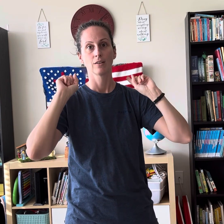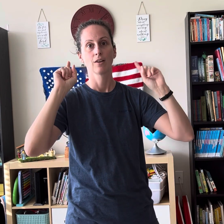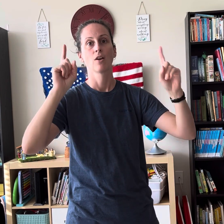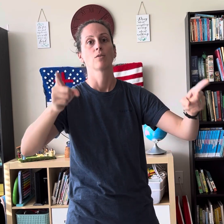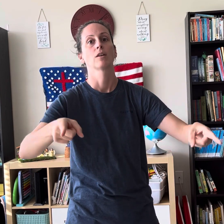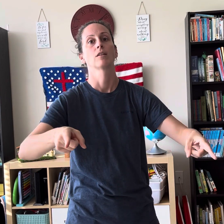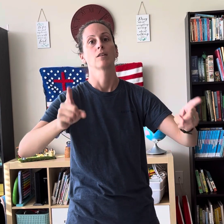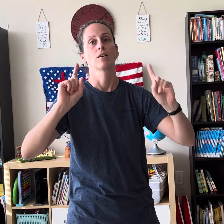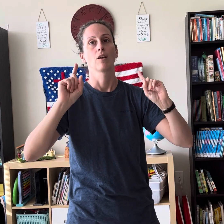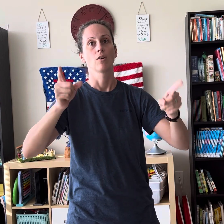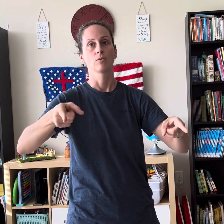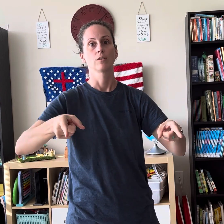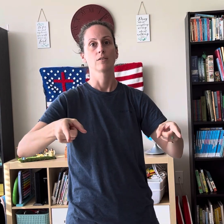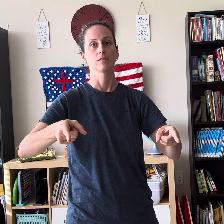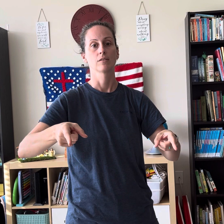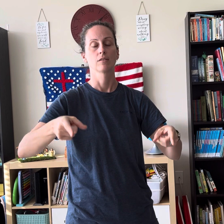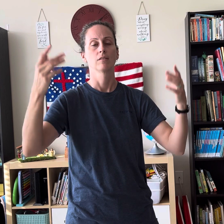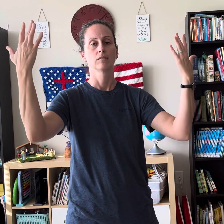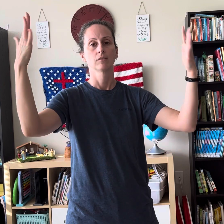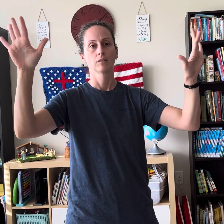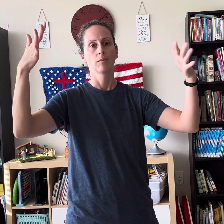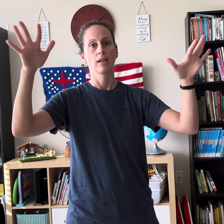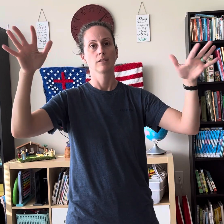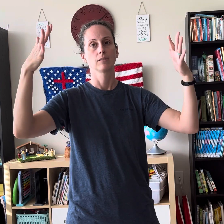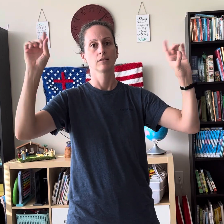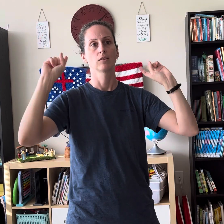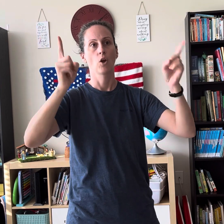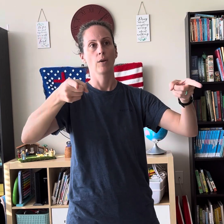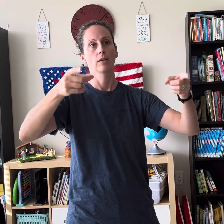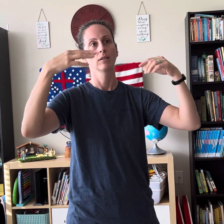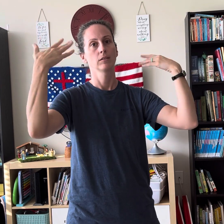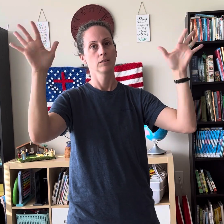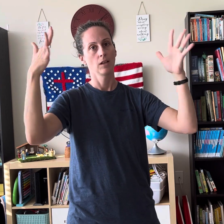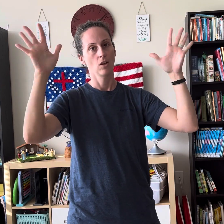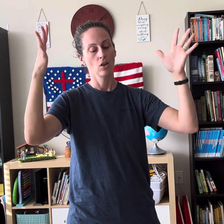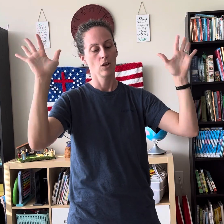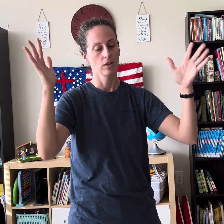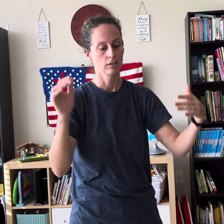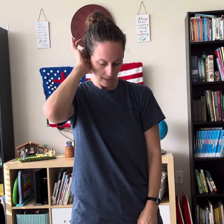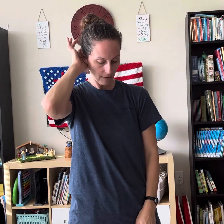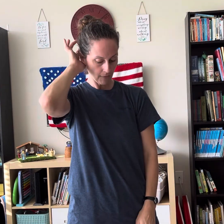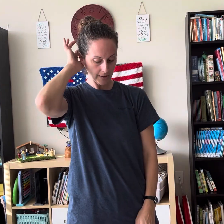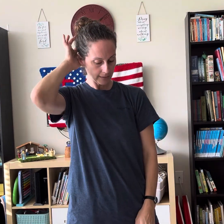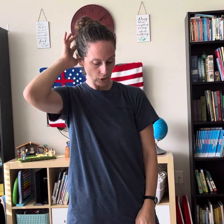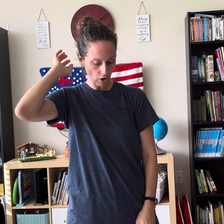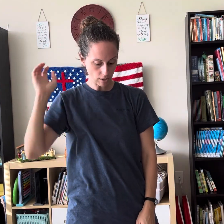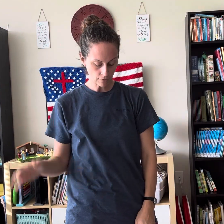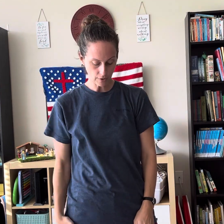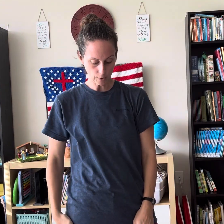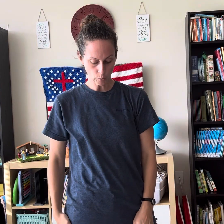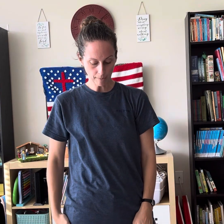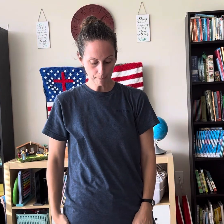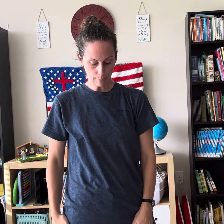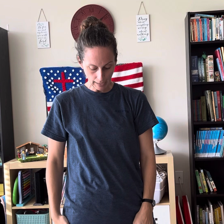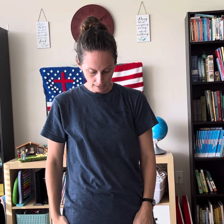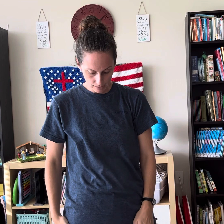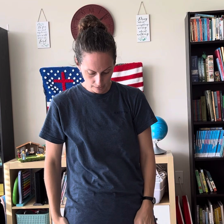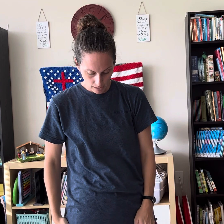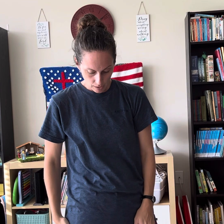go, goes. Went, going, gone. And then finally, geography, we're doing bays.